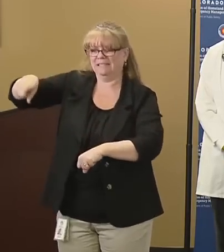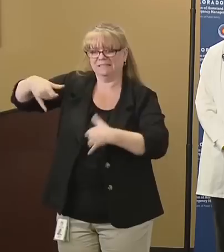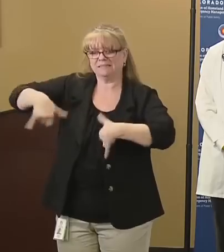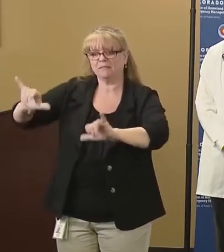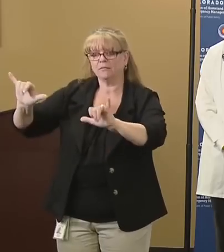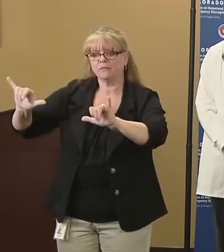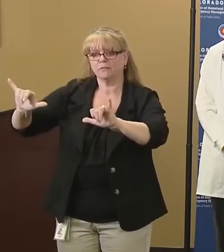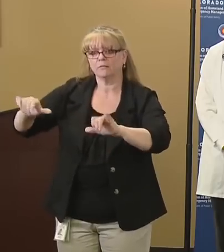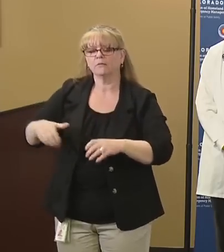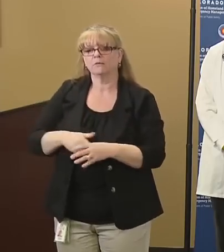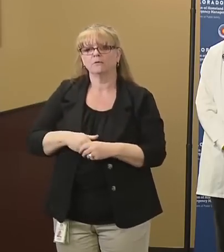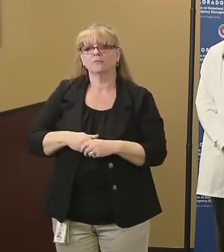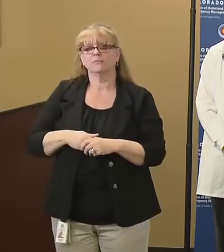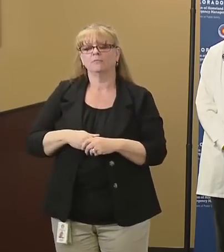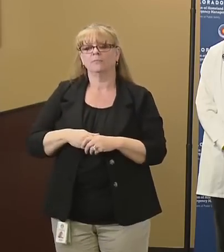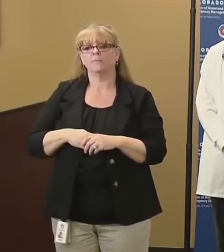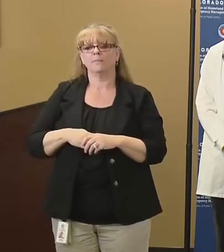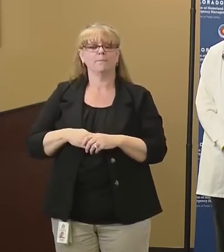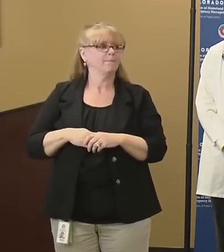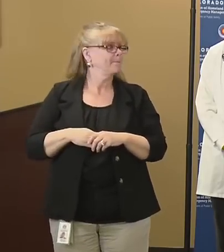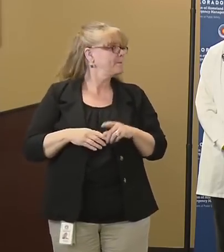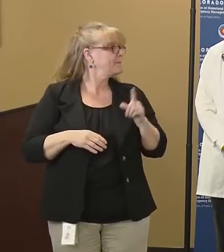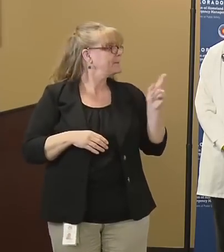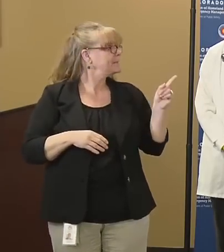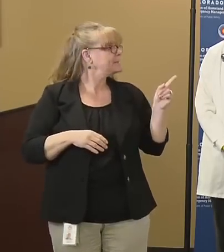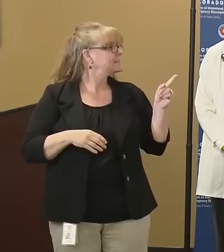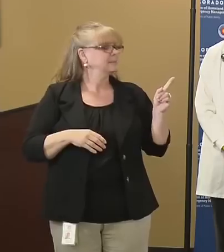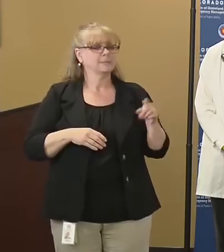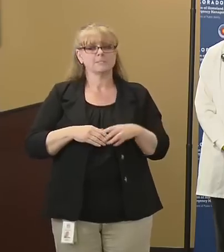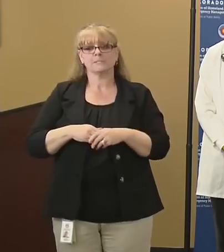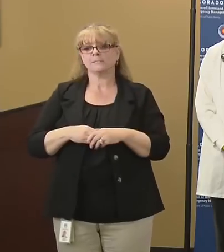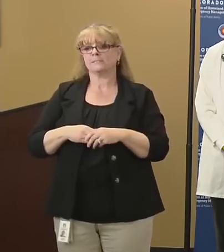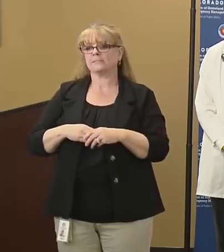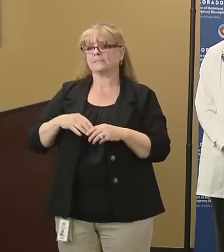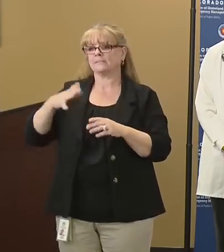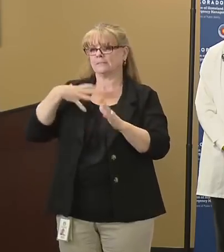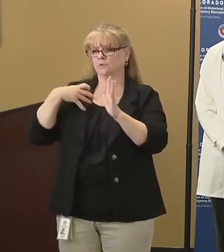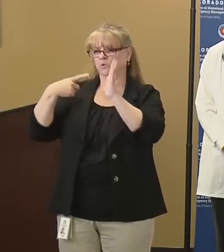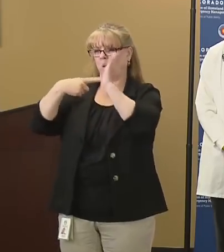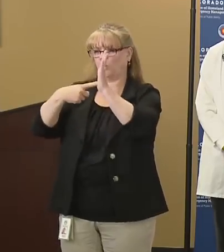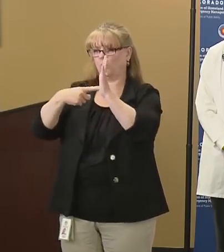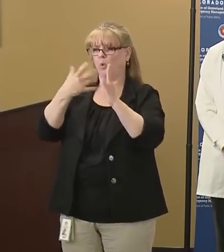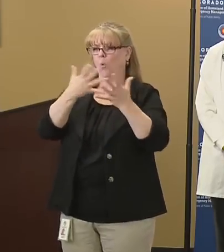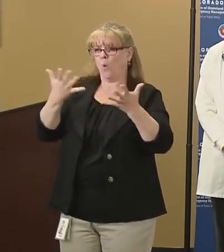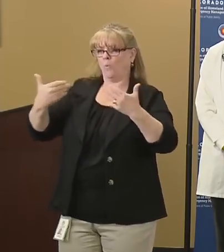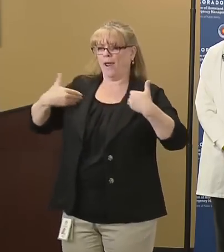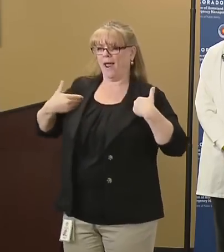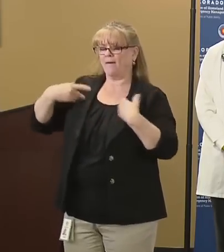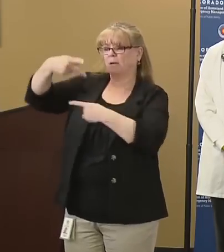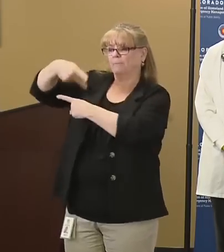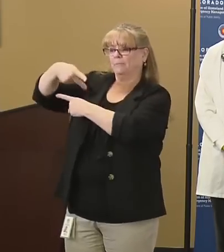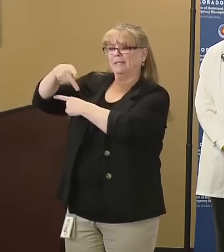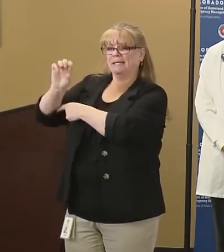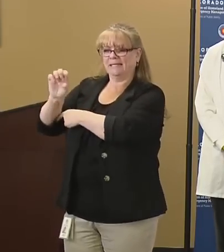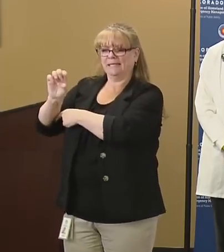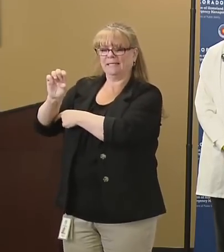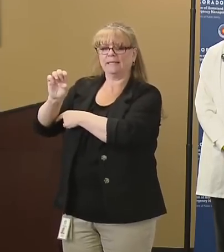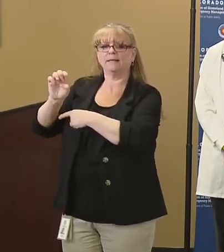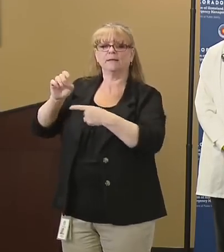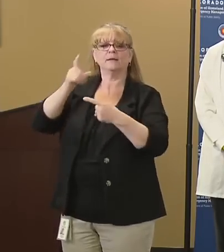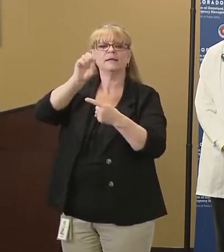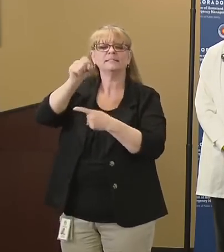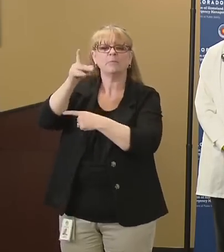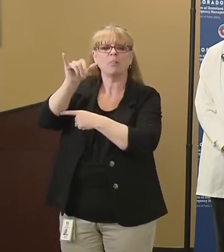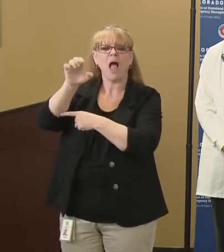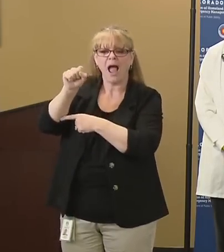slide. This is the nuts and bolts of where we are in supplies. This is approximately a 3-week time frame.